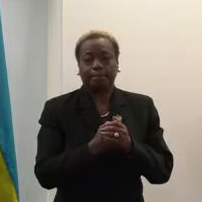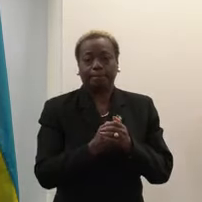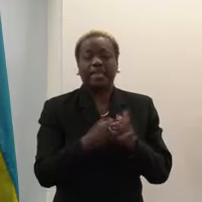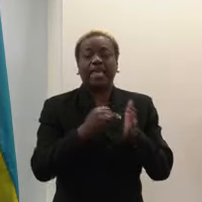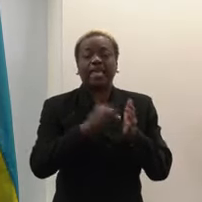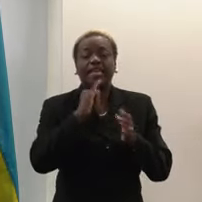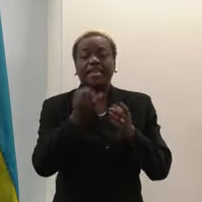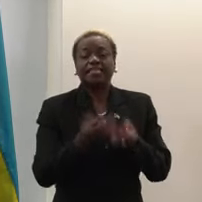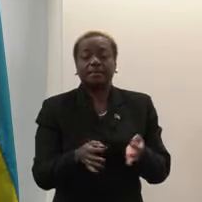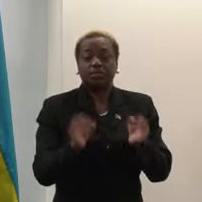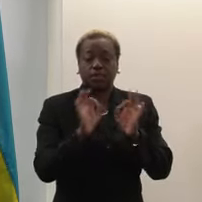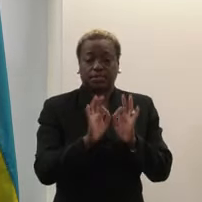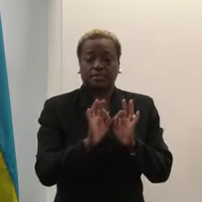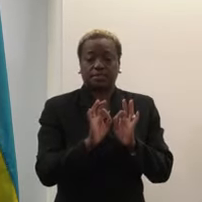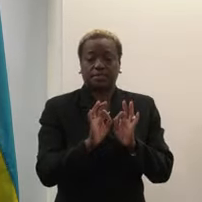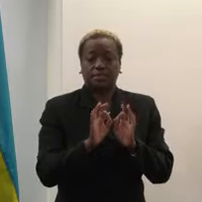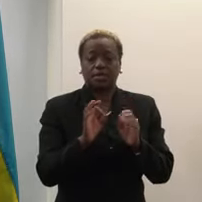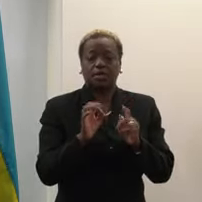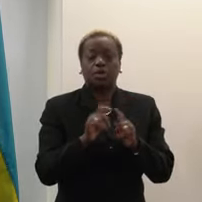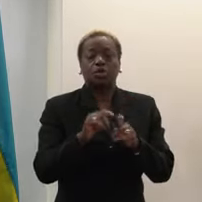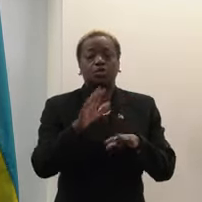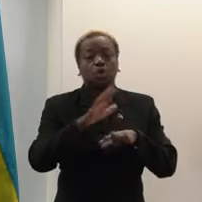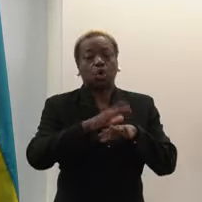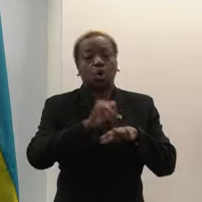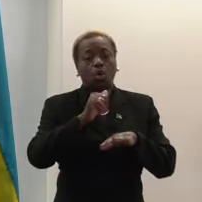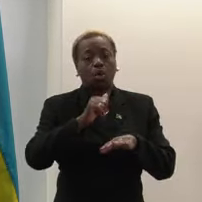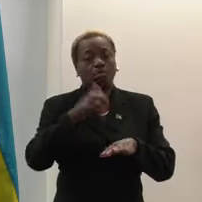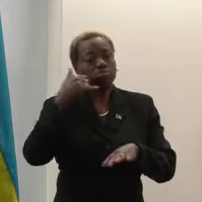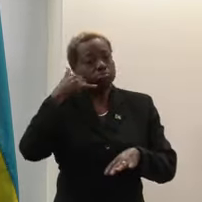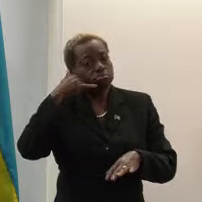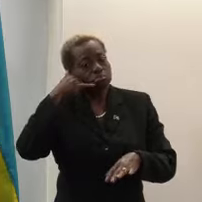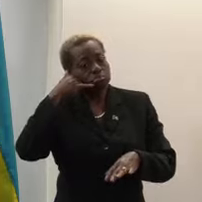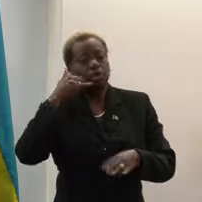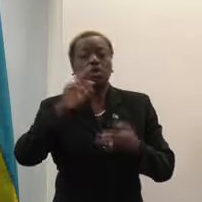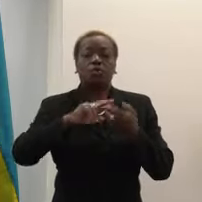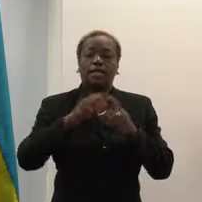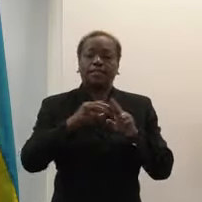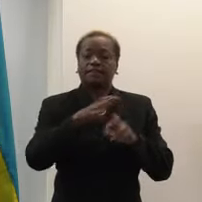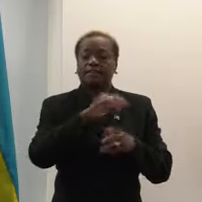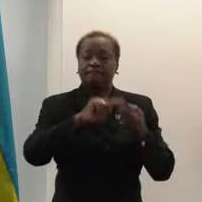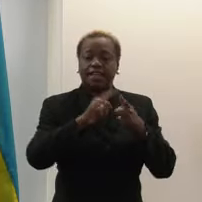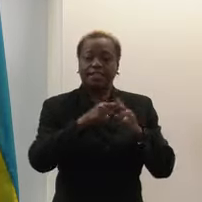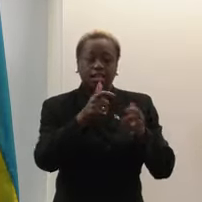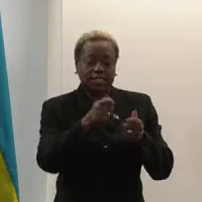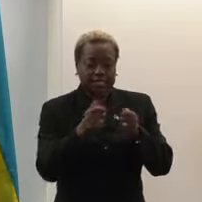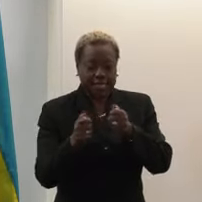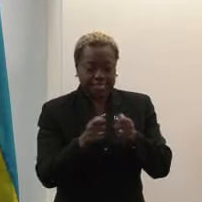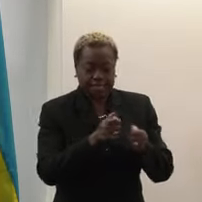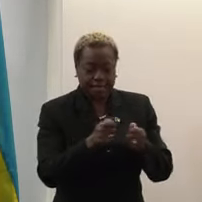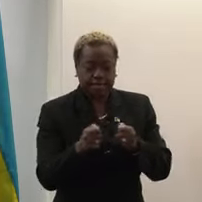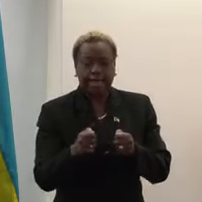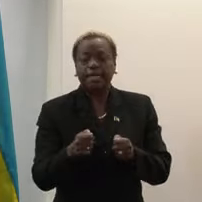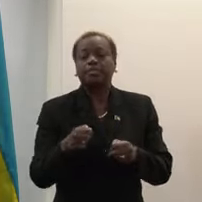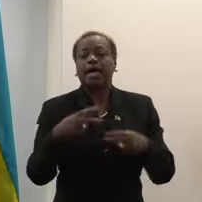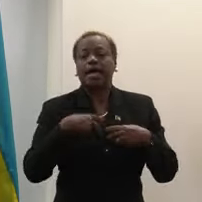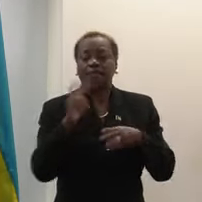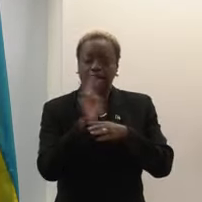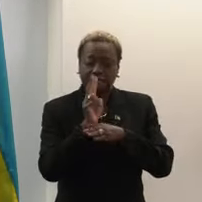It is important to call relatives and friends, to text them, and to have video